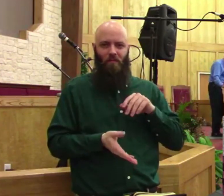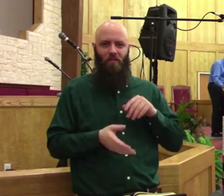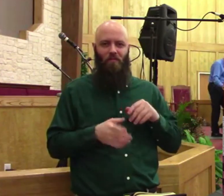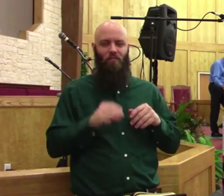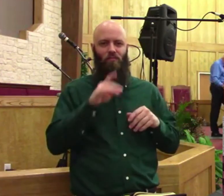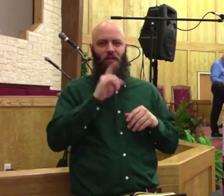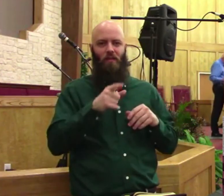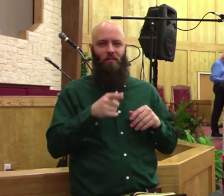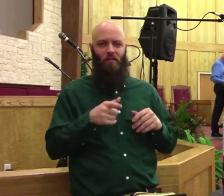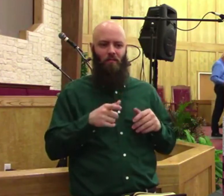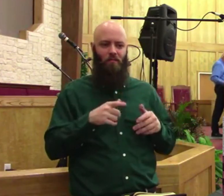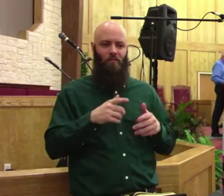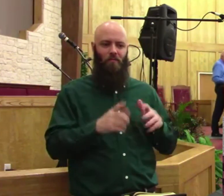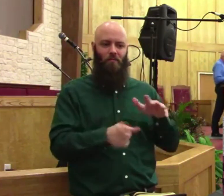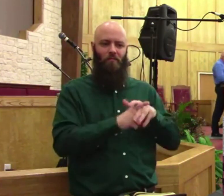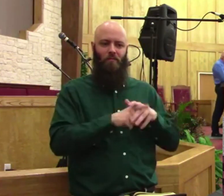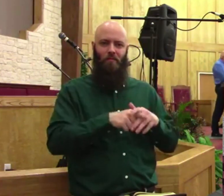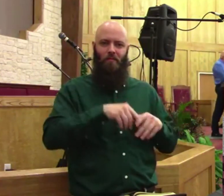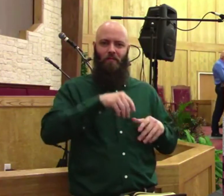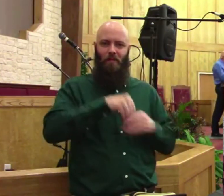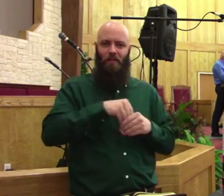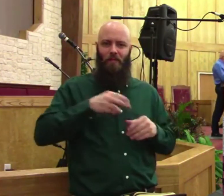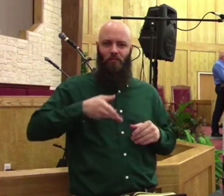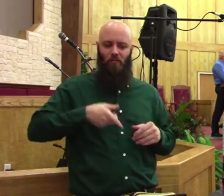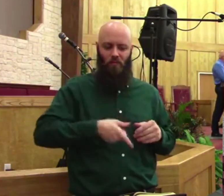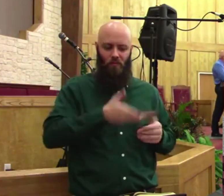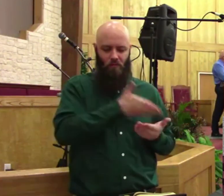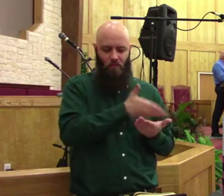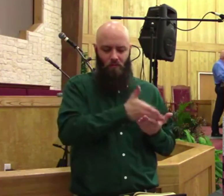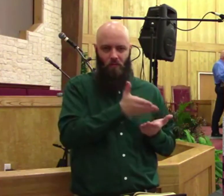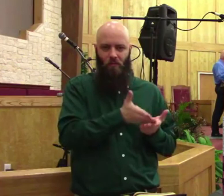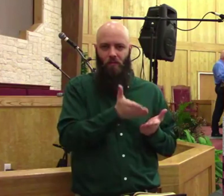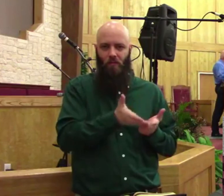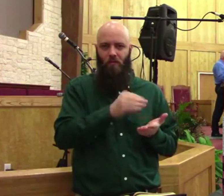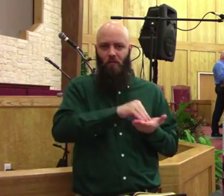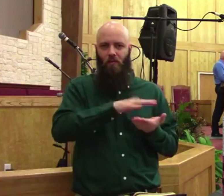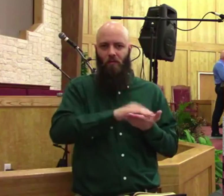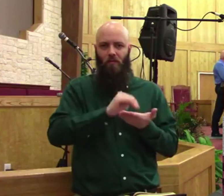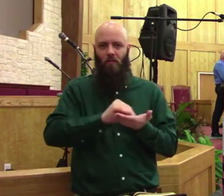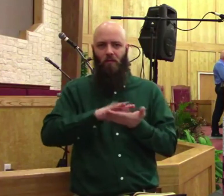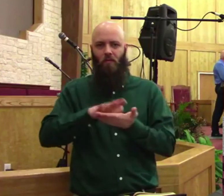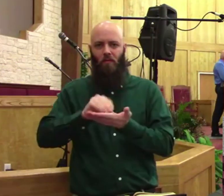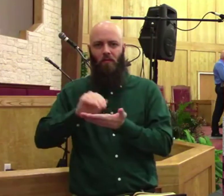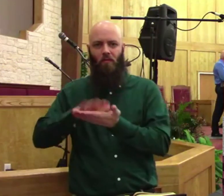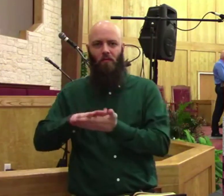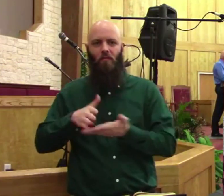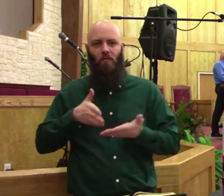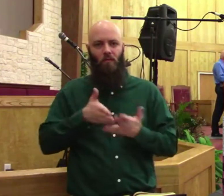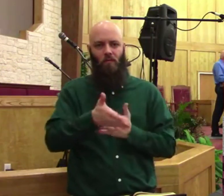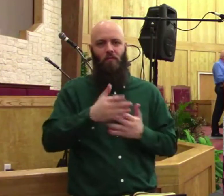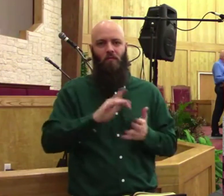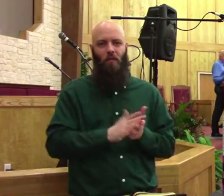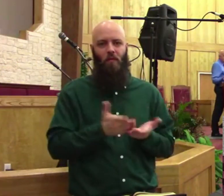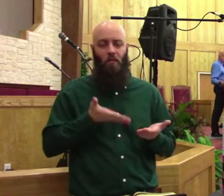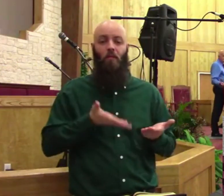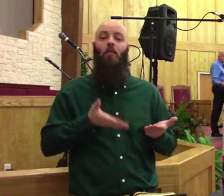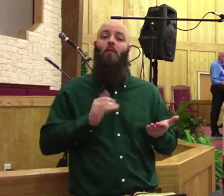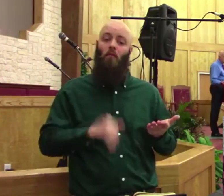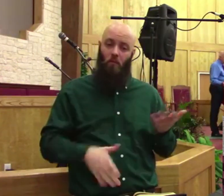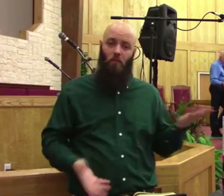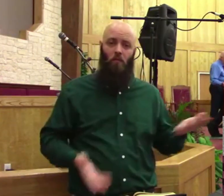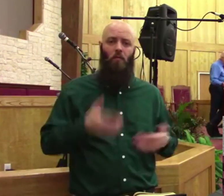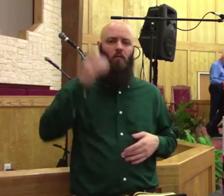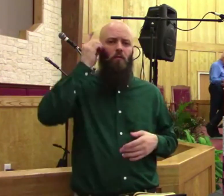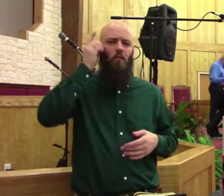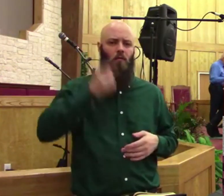in history to these recorded events throughout the Bible. And so these events that we have in Daniel